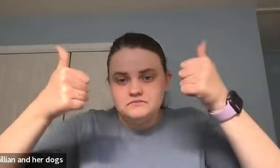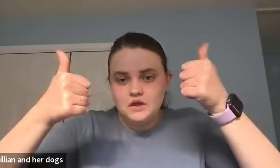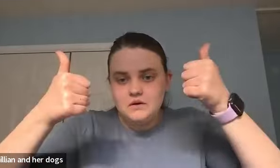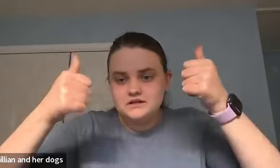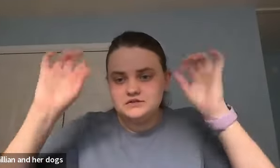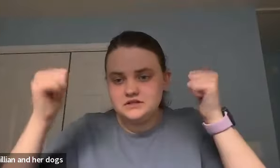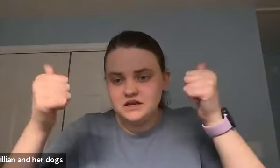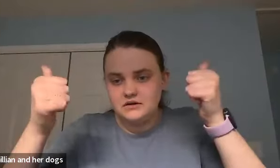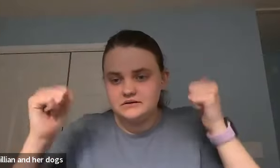No worries, you are good to go.